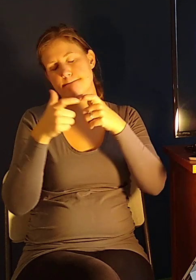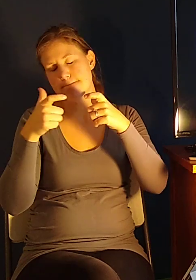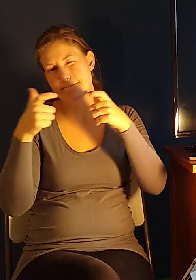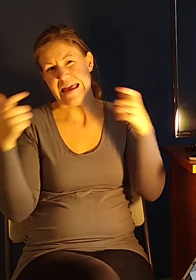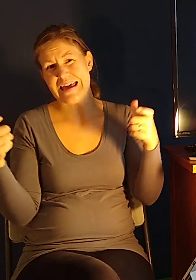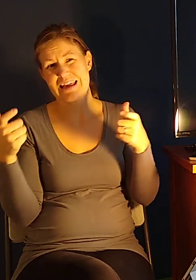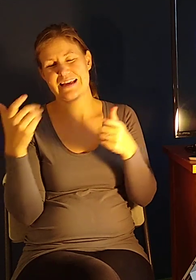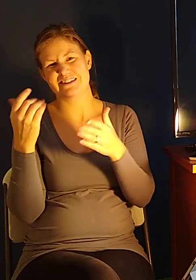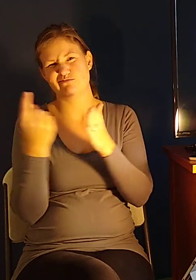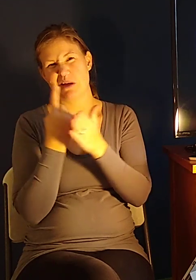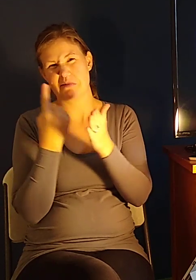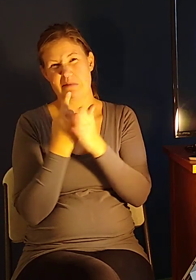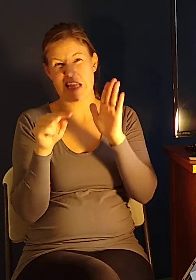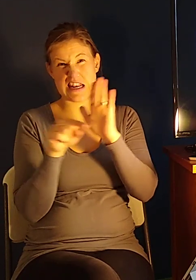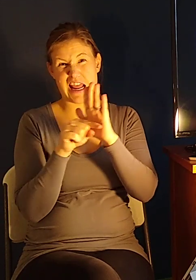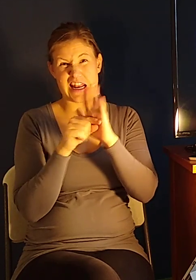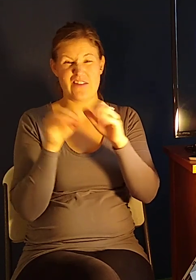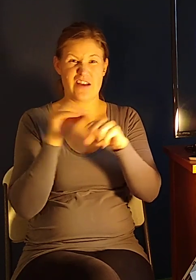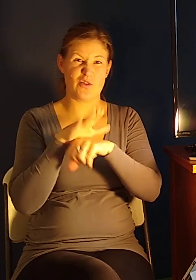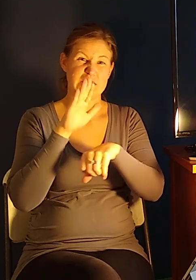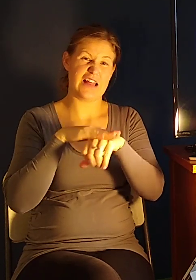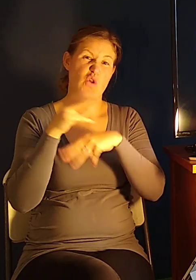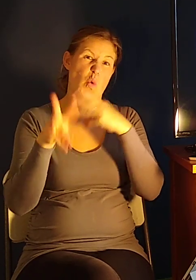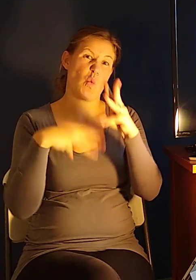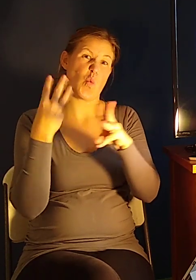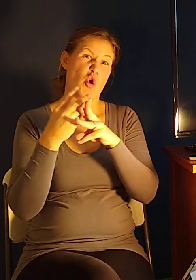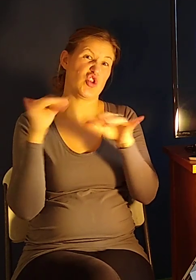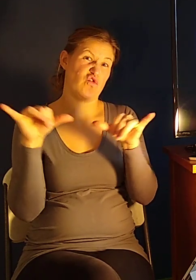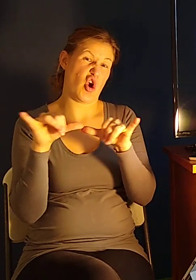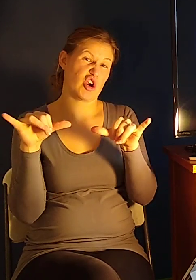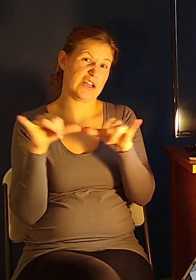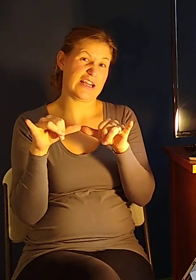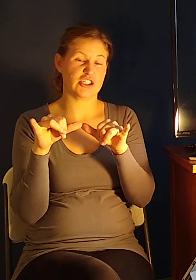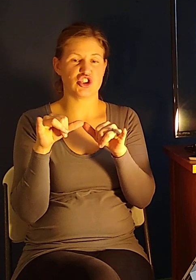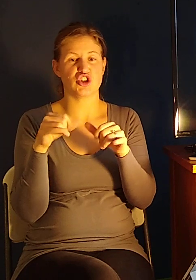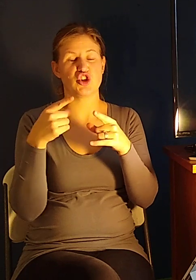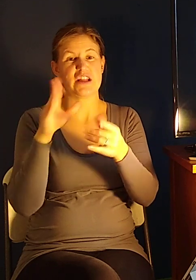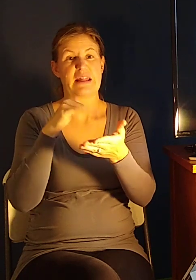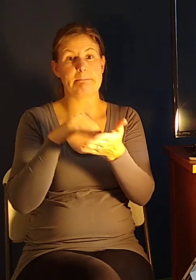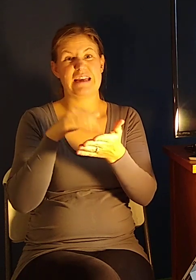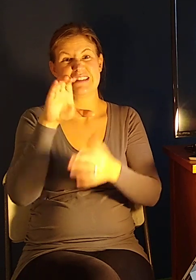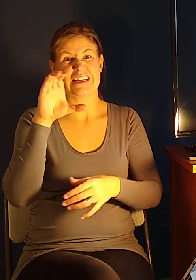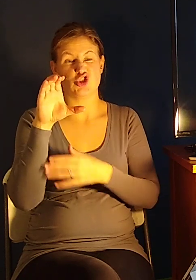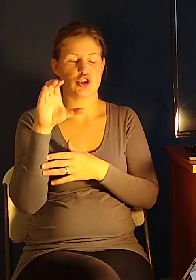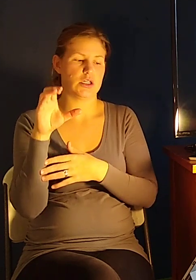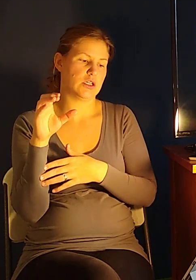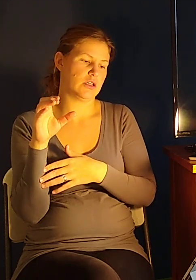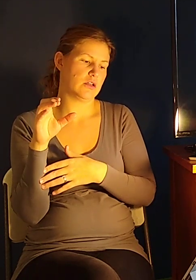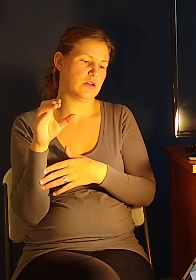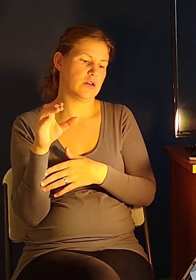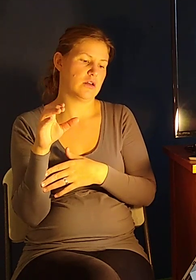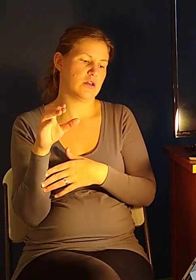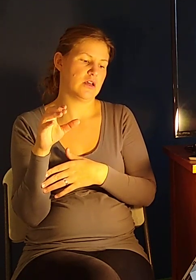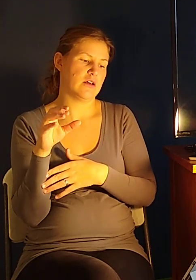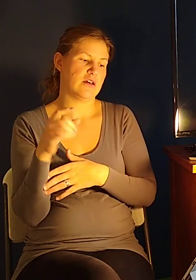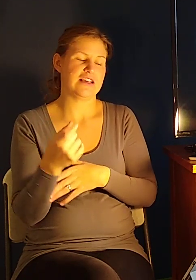sometimes negative influence on the world of architecture mid-century. The uniformity of glass covering